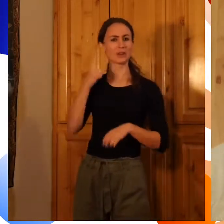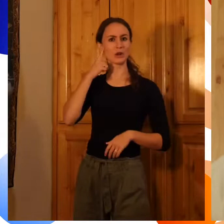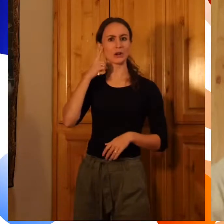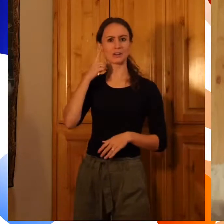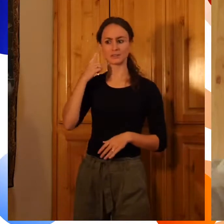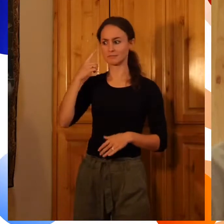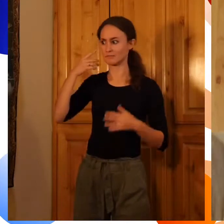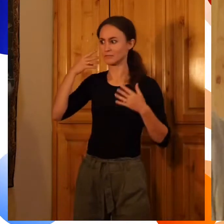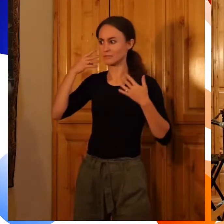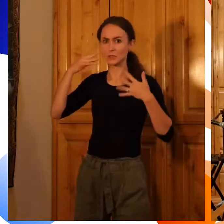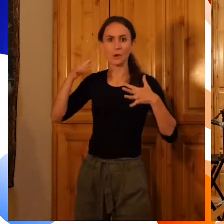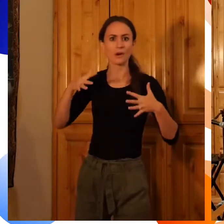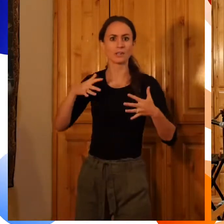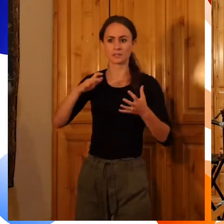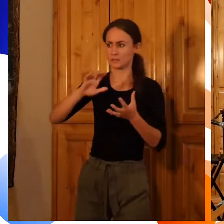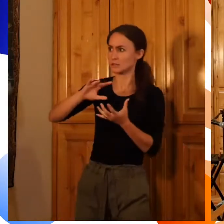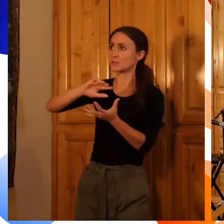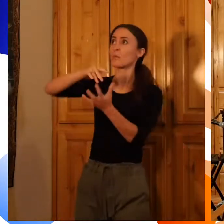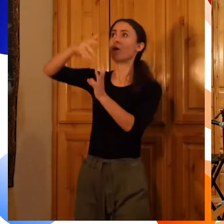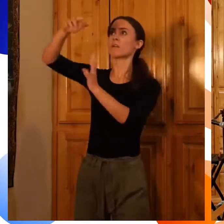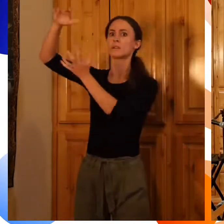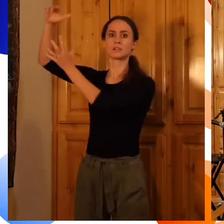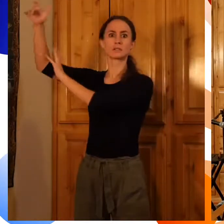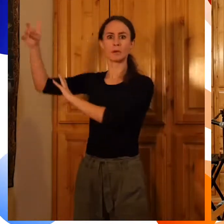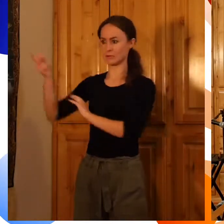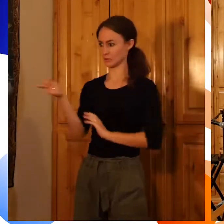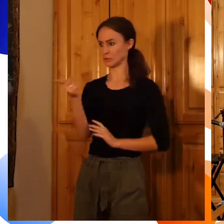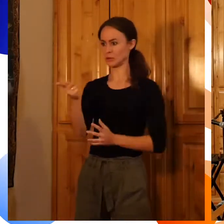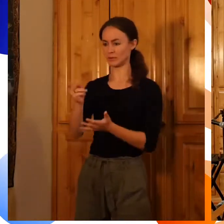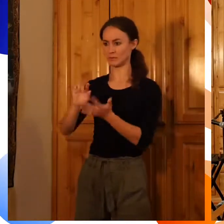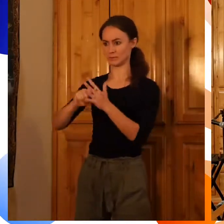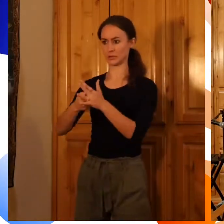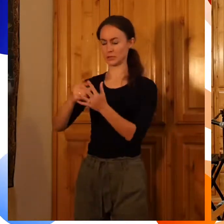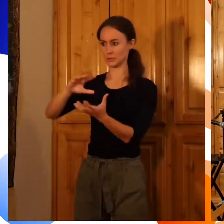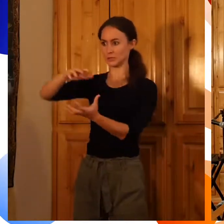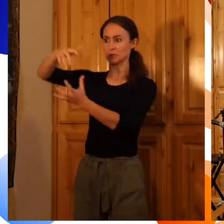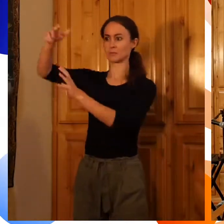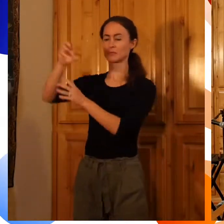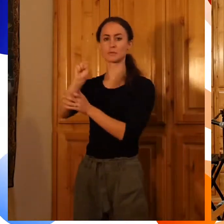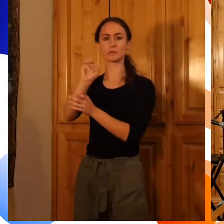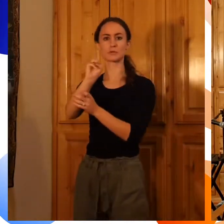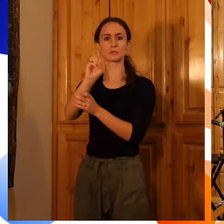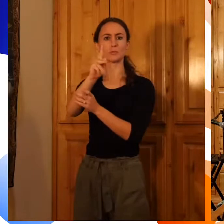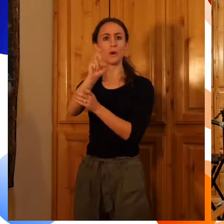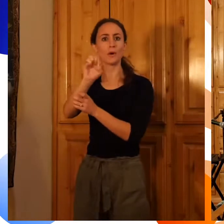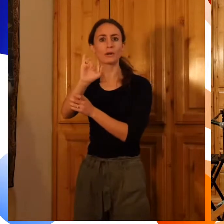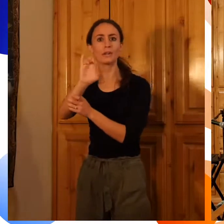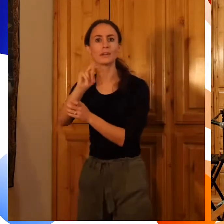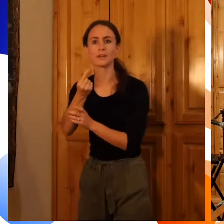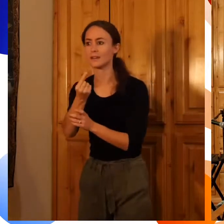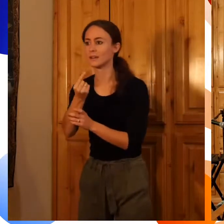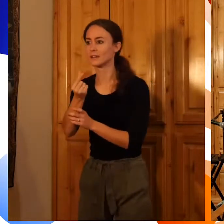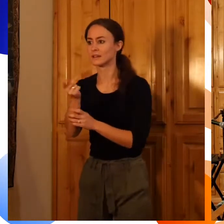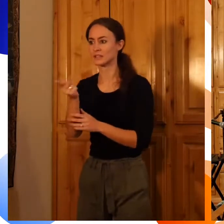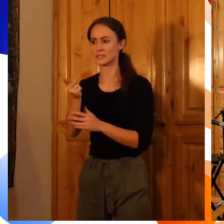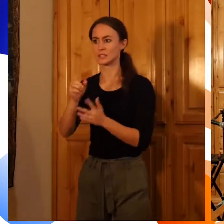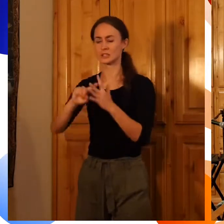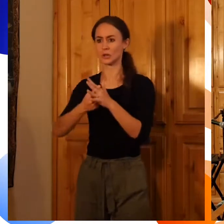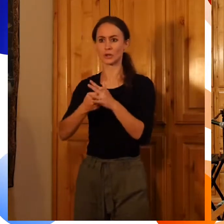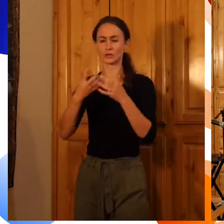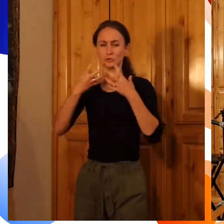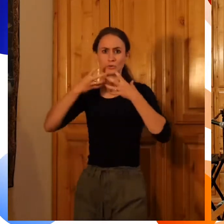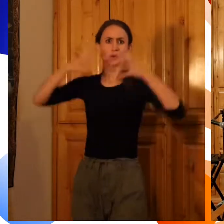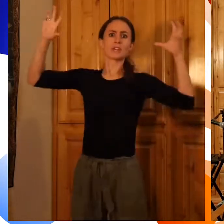Smoke rose into the air from the goblins, and they threw up their hands together and screamed, "We're burning!" And up they went in